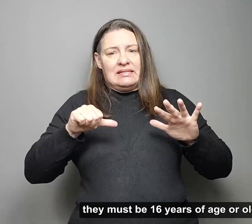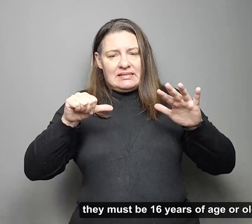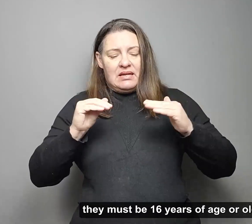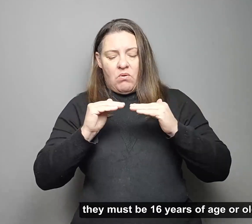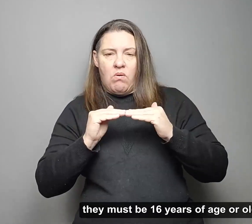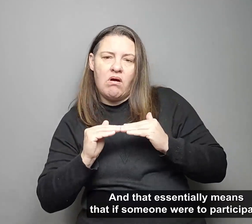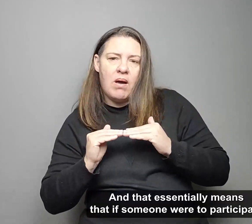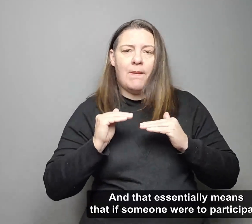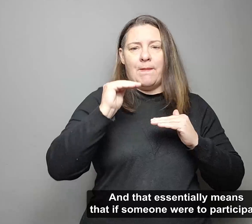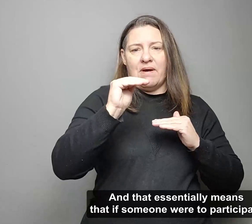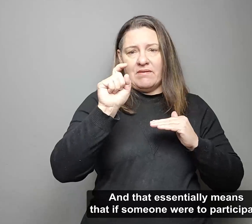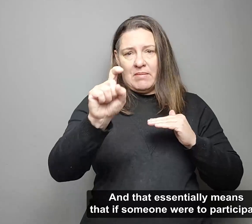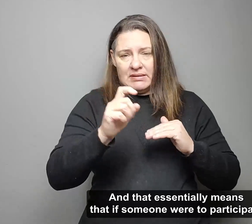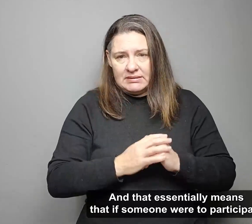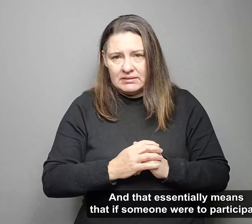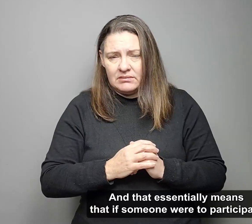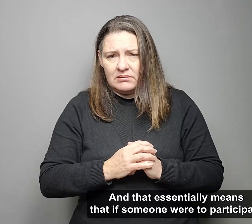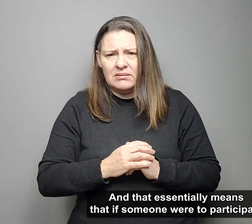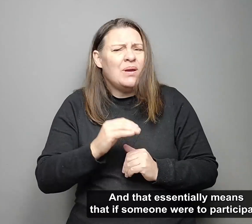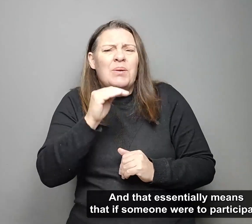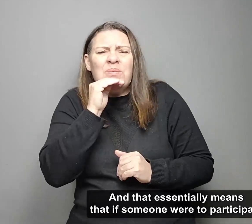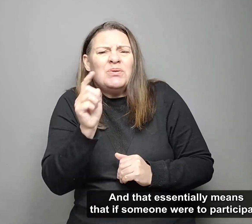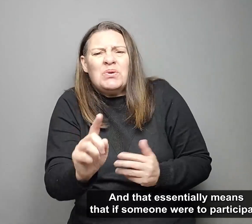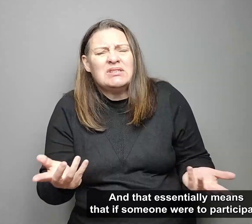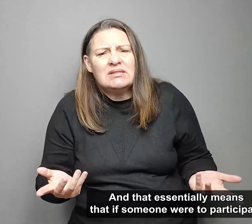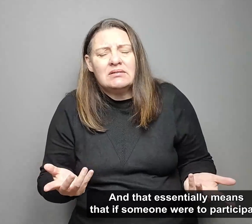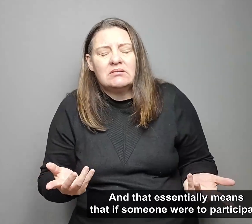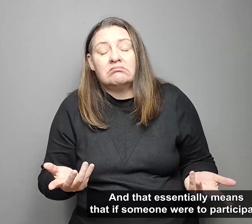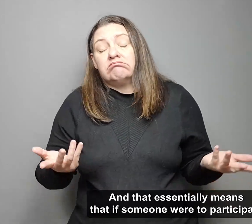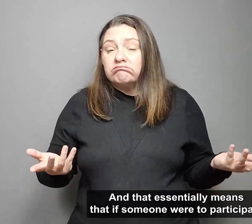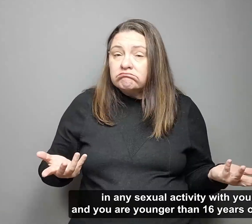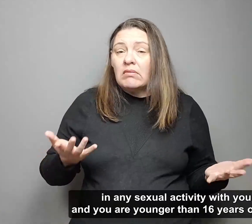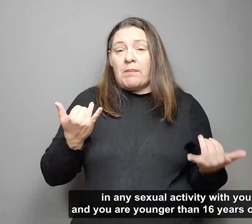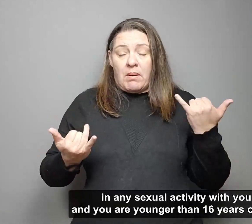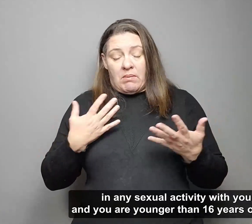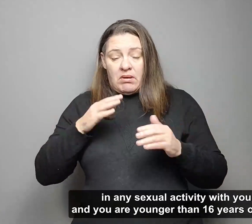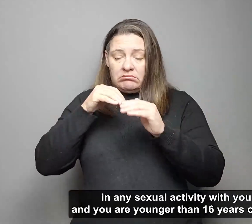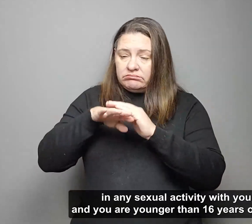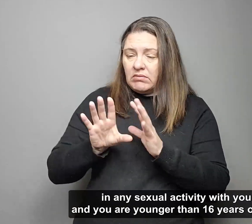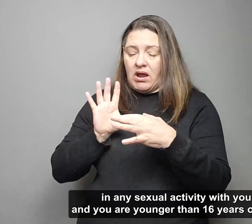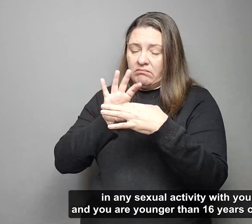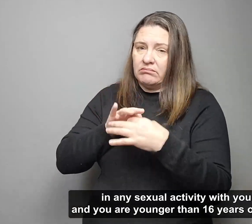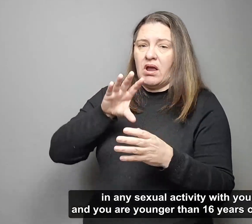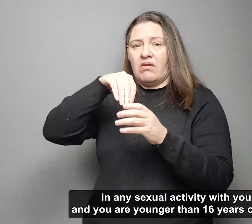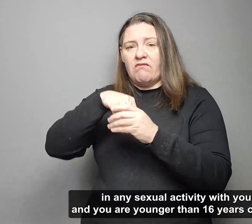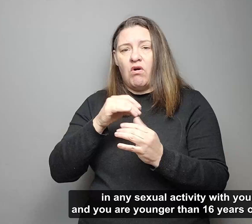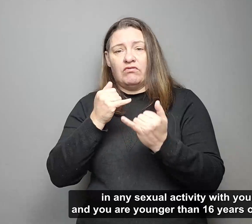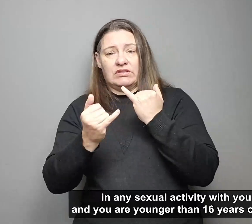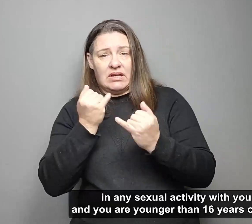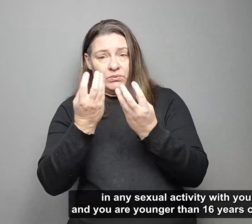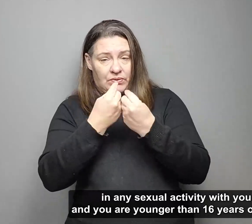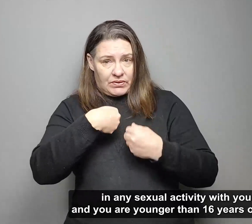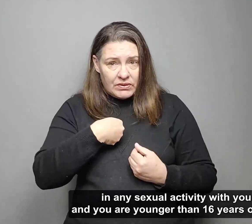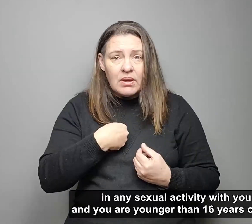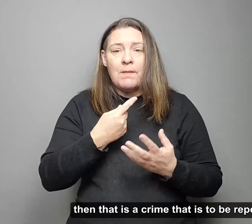or older. And that essentially means that if someone were to participate in any sexual activity with you and you are younger